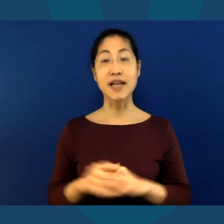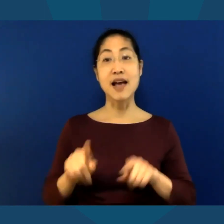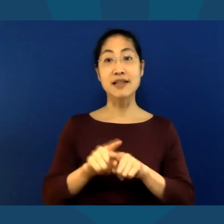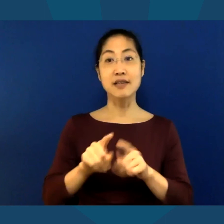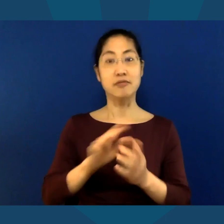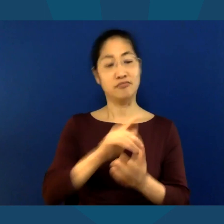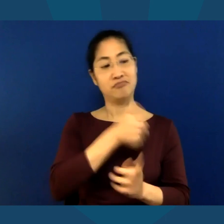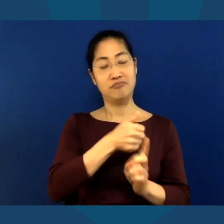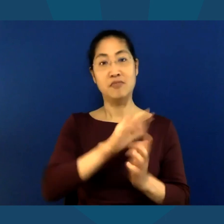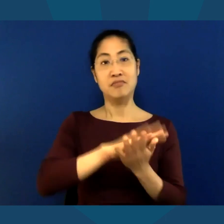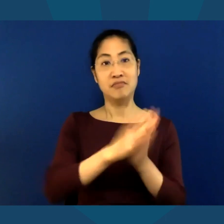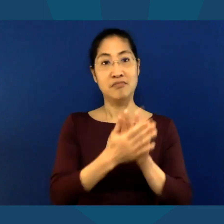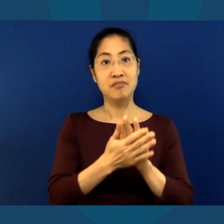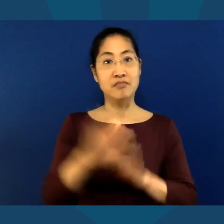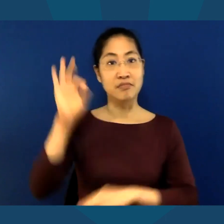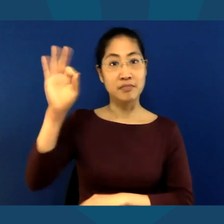2003.